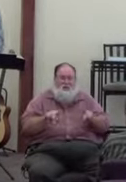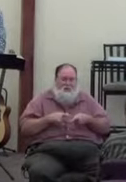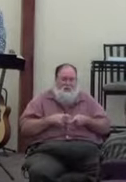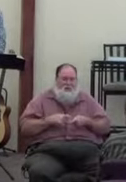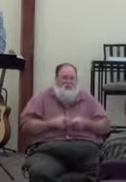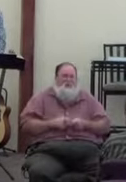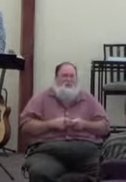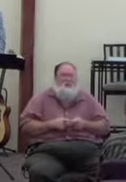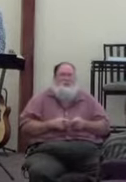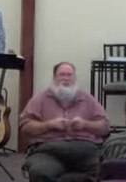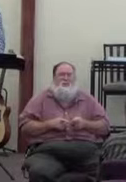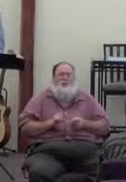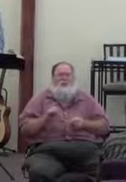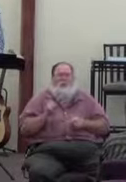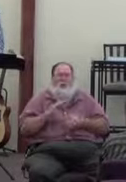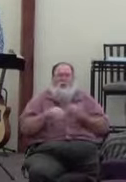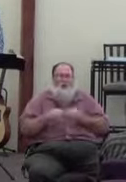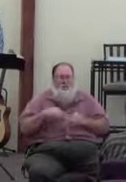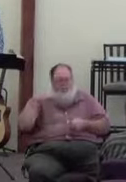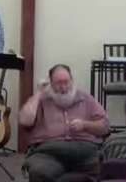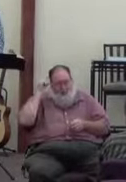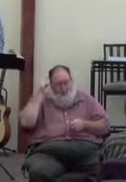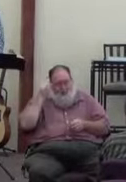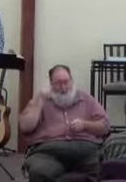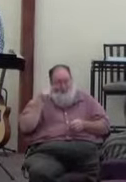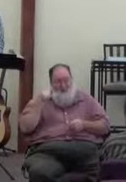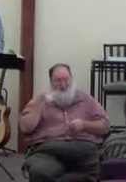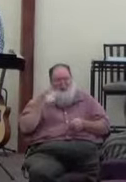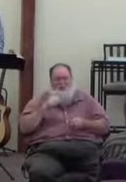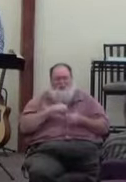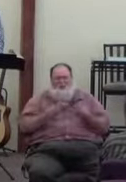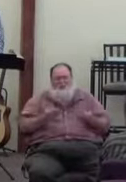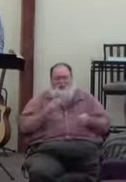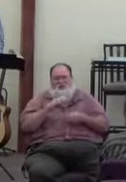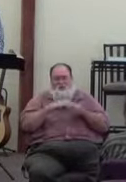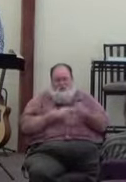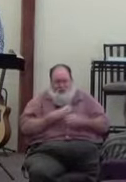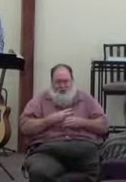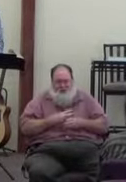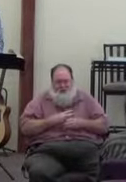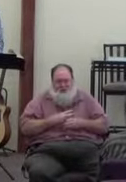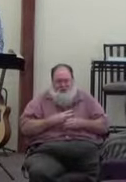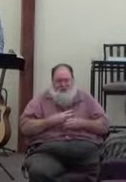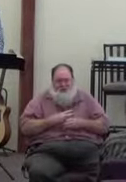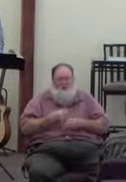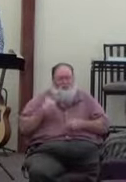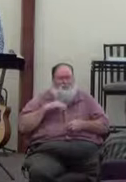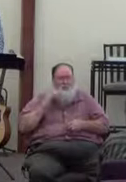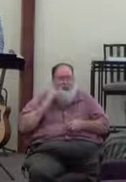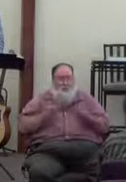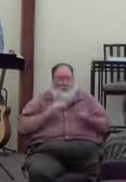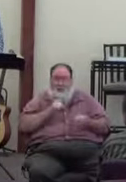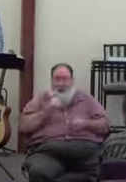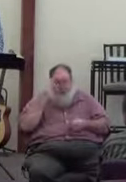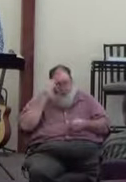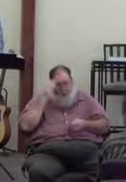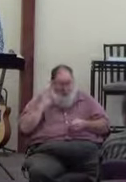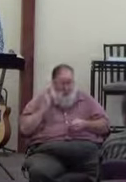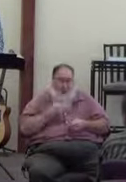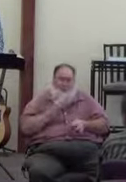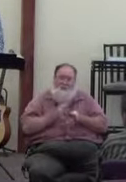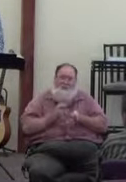are going that we may not know our faith in Jesus Christ as we know it right now, because things